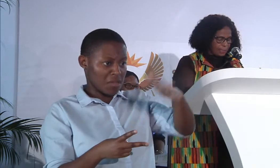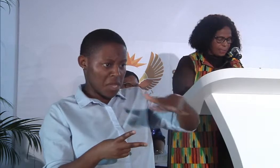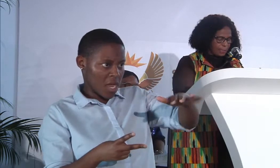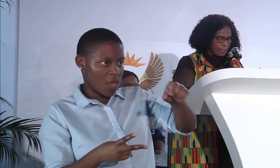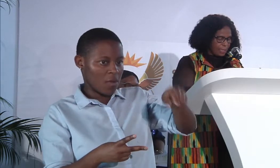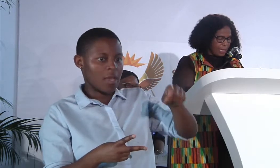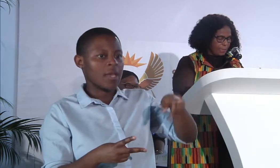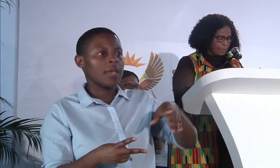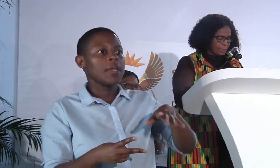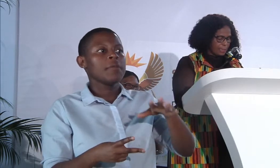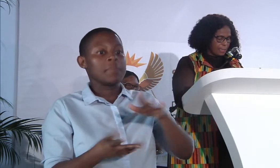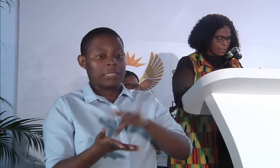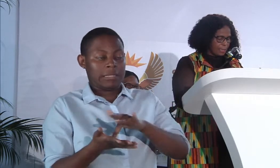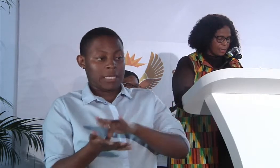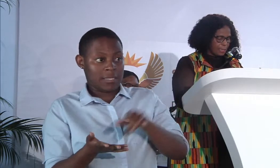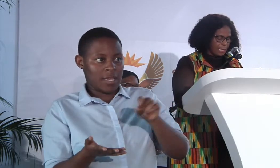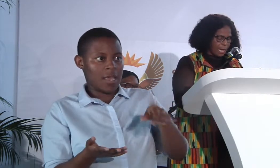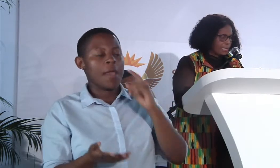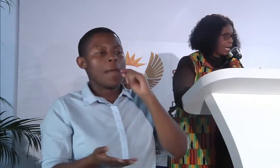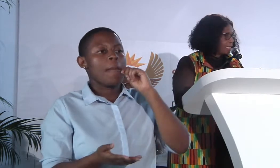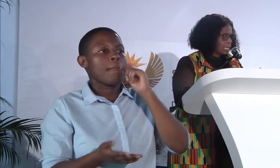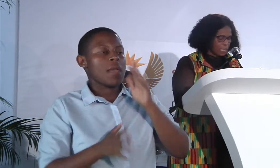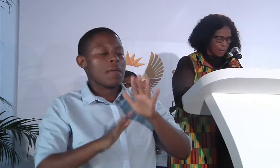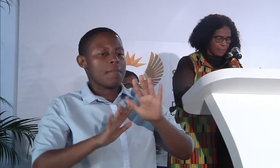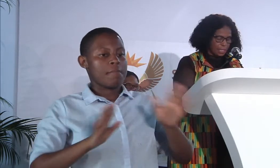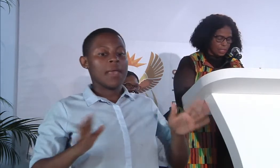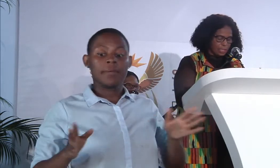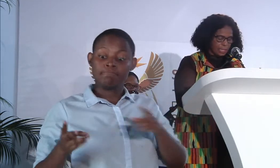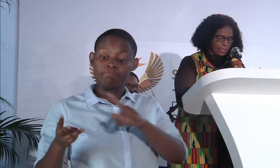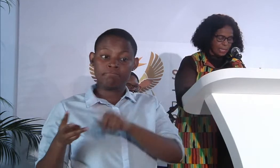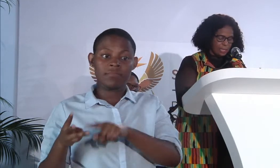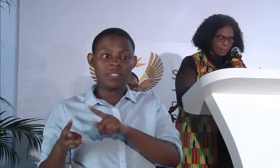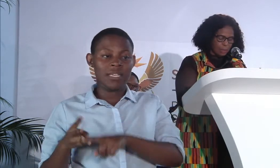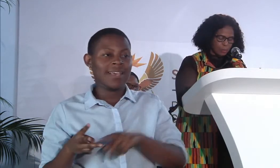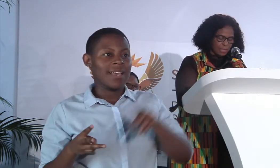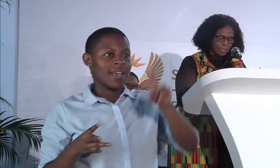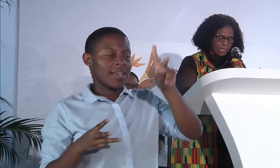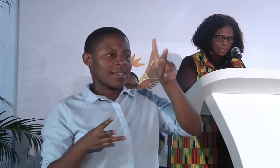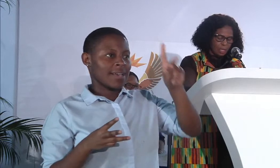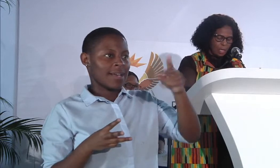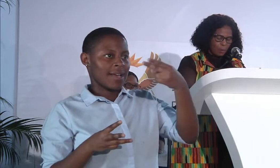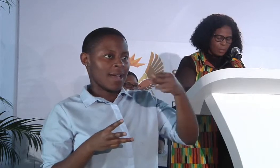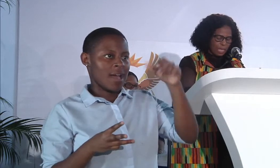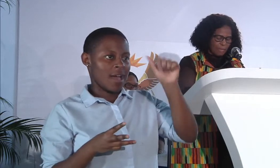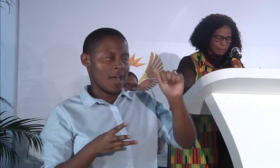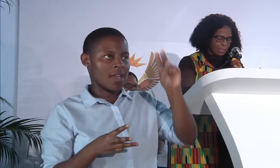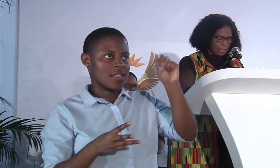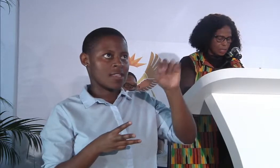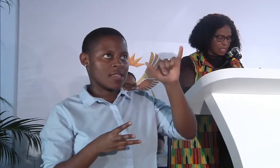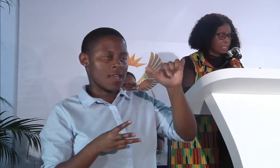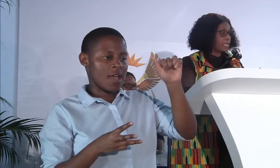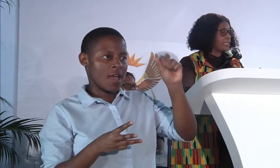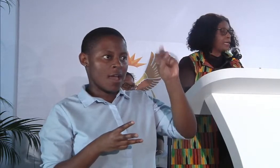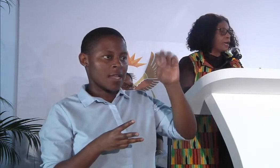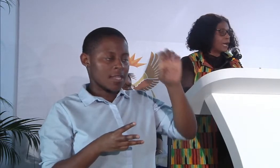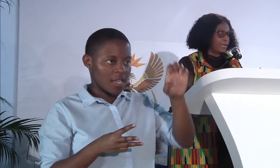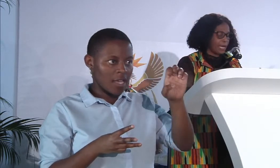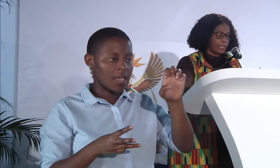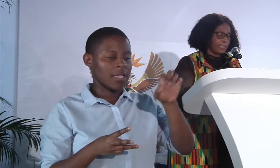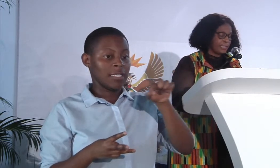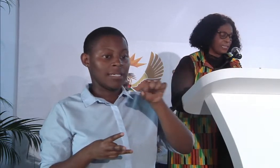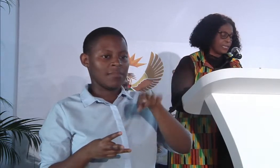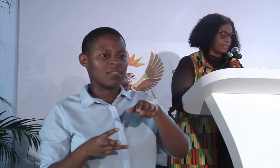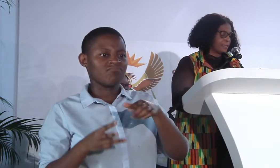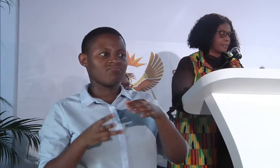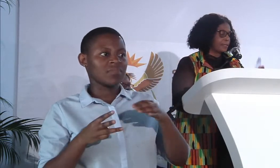males, and the Kanyani Rehabilitation Center in Amajuba District, which admits children under